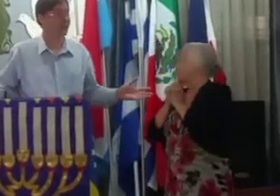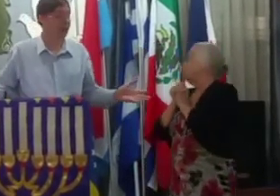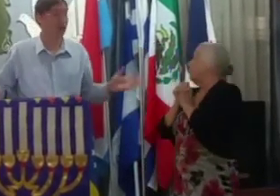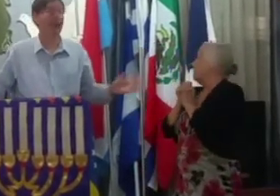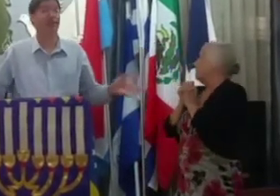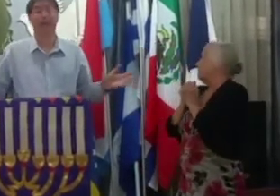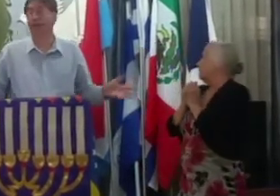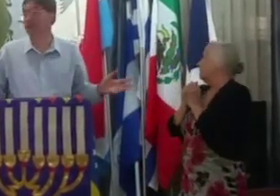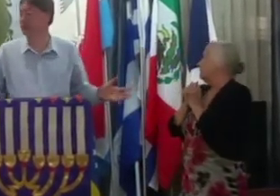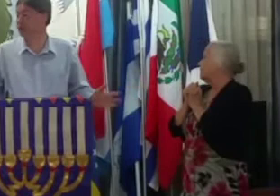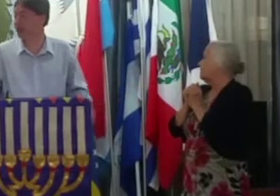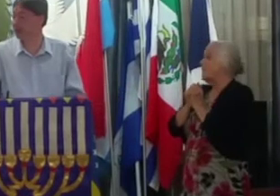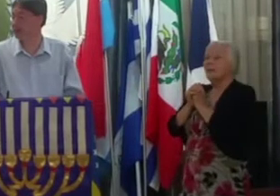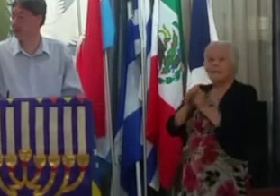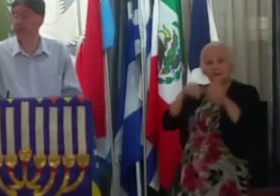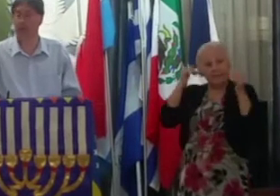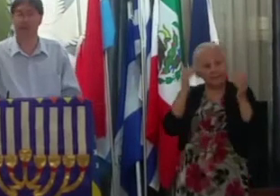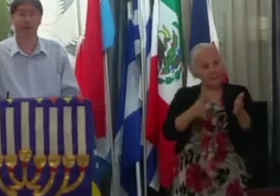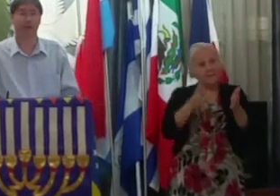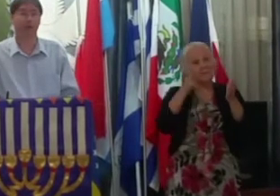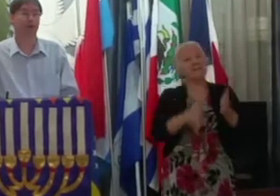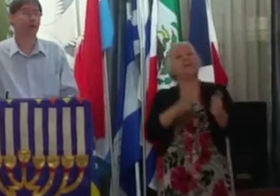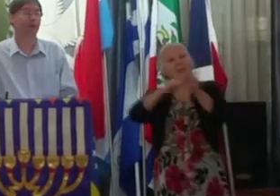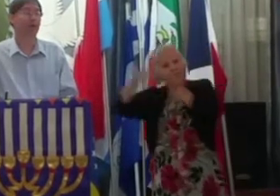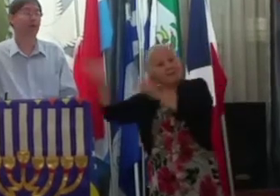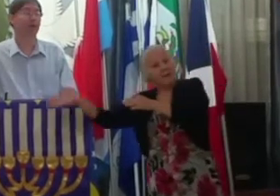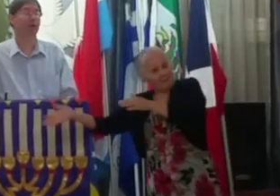And if it means having to leave my job,